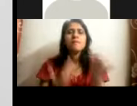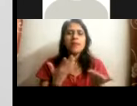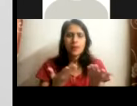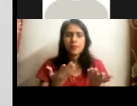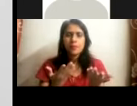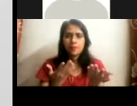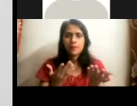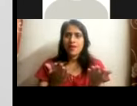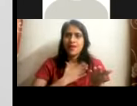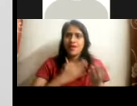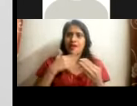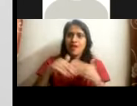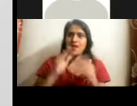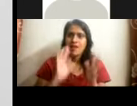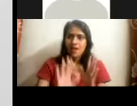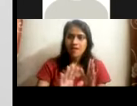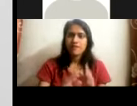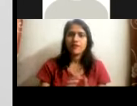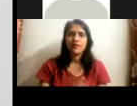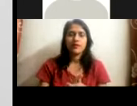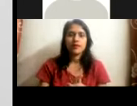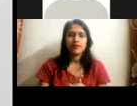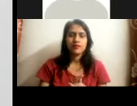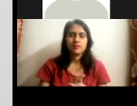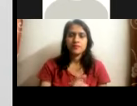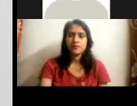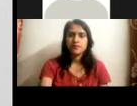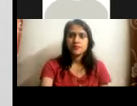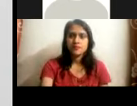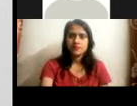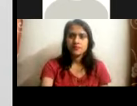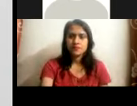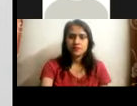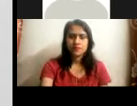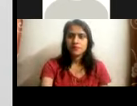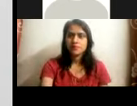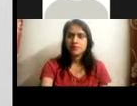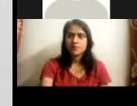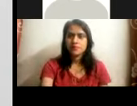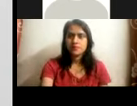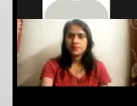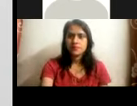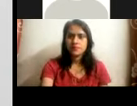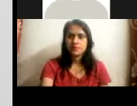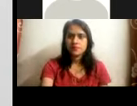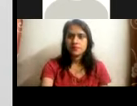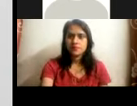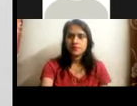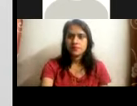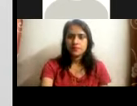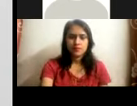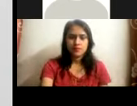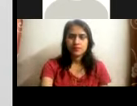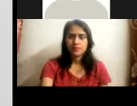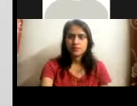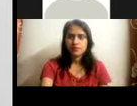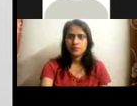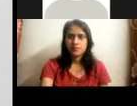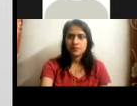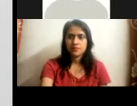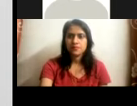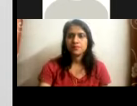tree exists whether I see it or not, or whether I am there or not. Whereas subjectivist ontology,